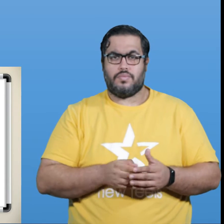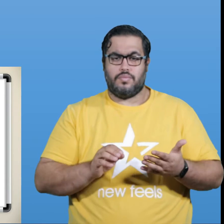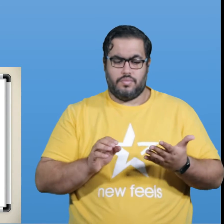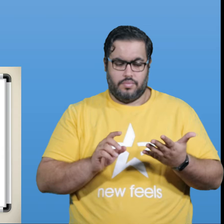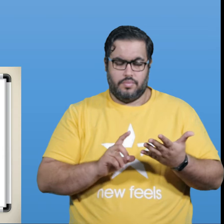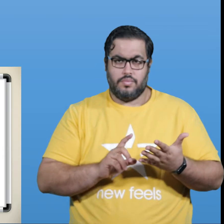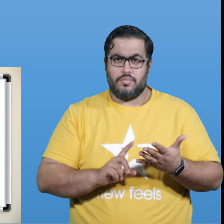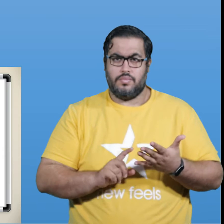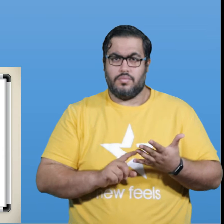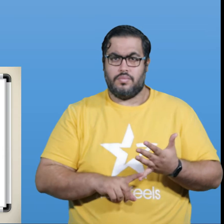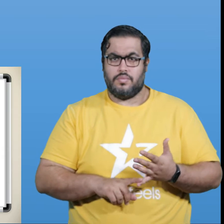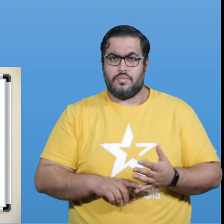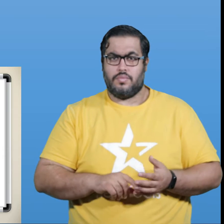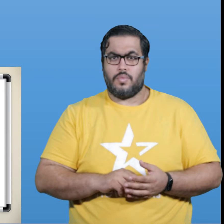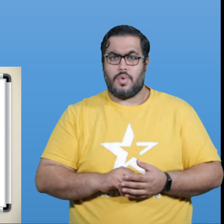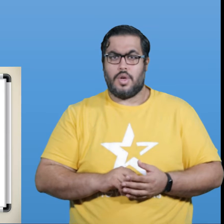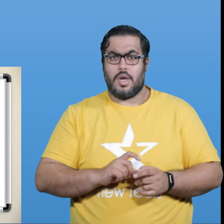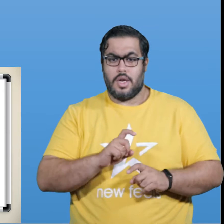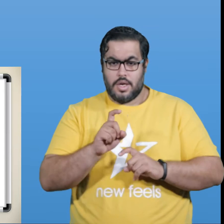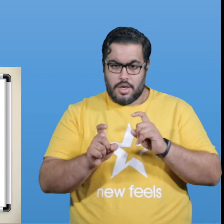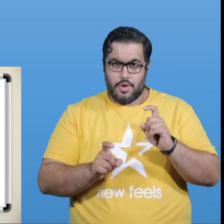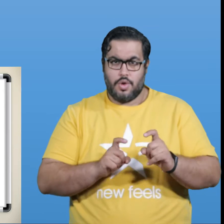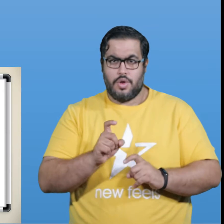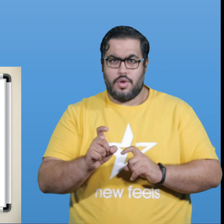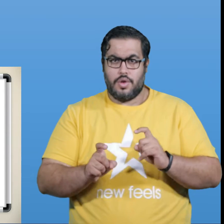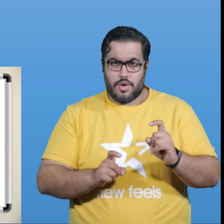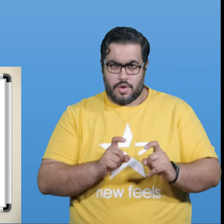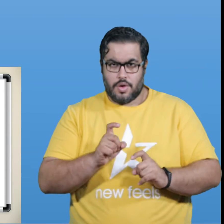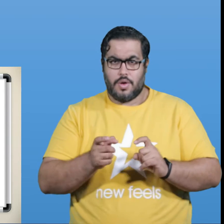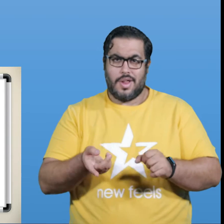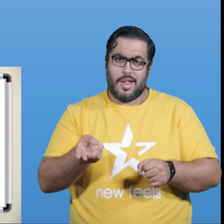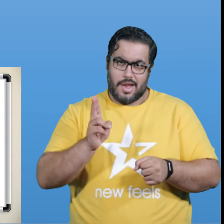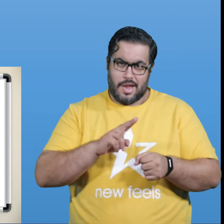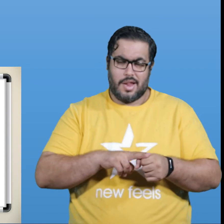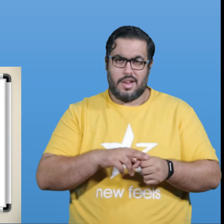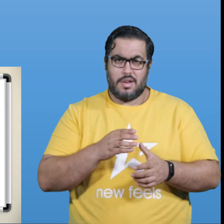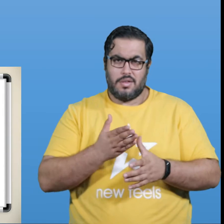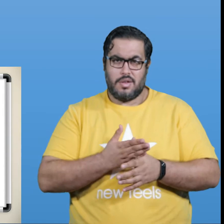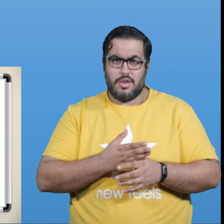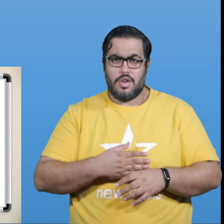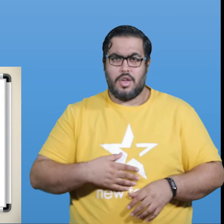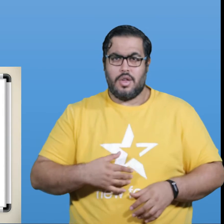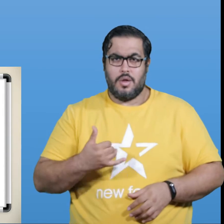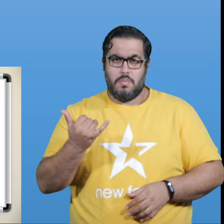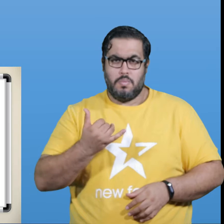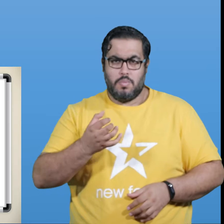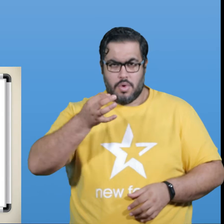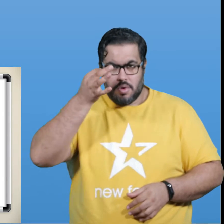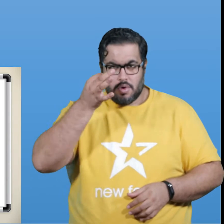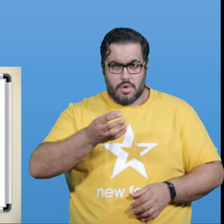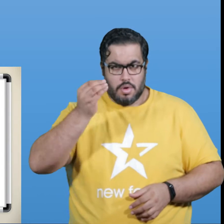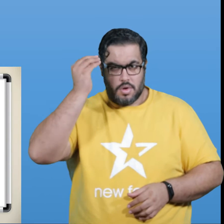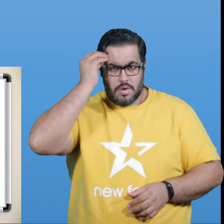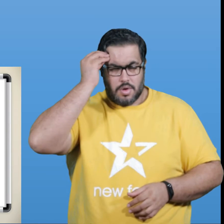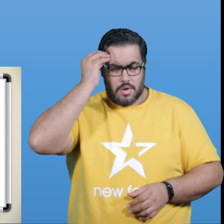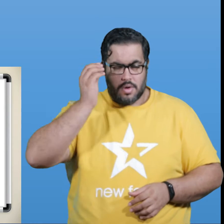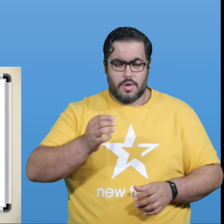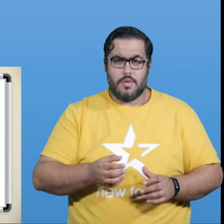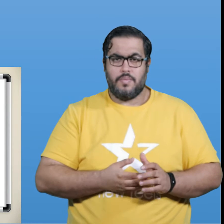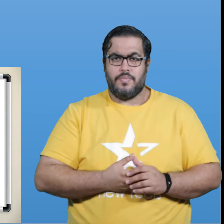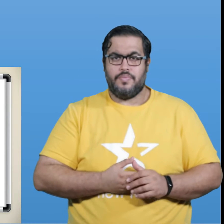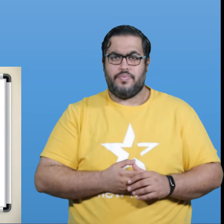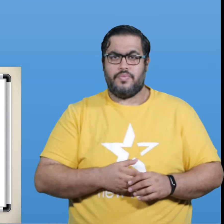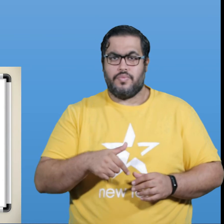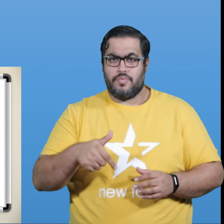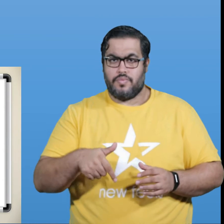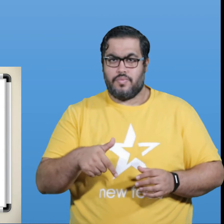as if you are explaining the question to someone else to make sure you understand the question correctly, okay? Number six, take your time